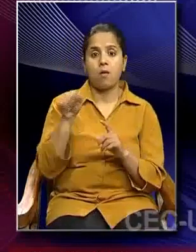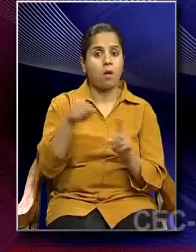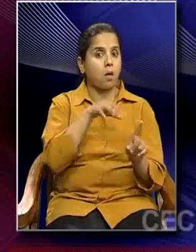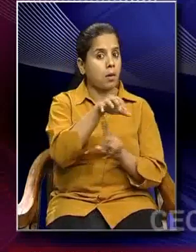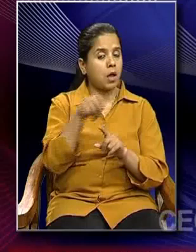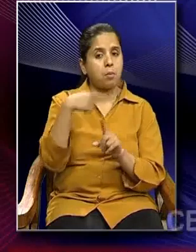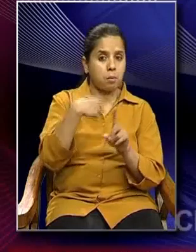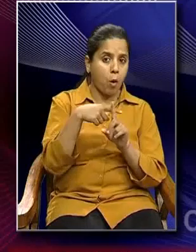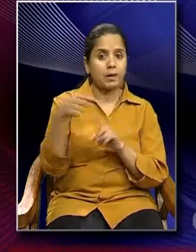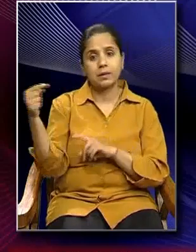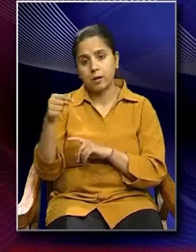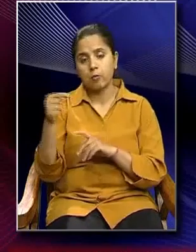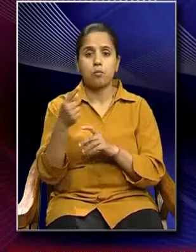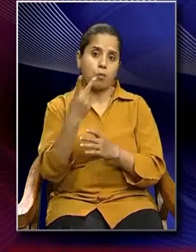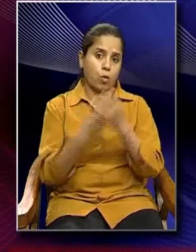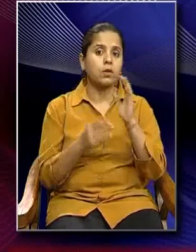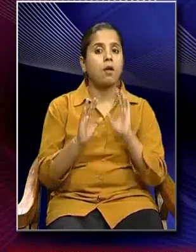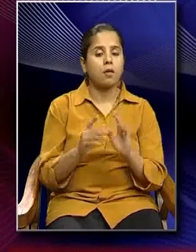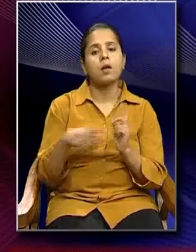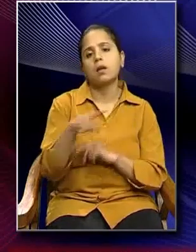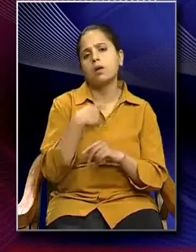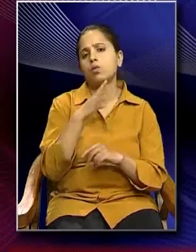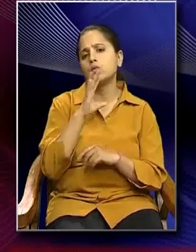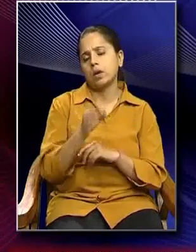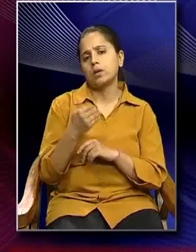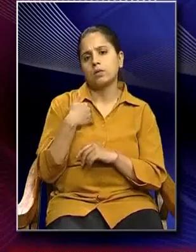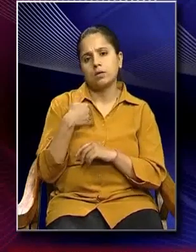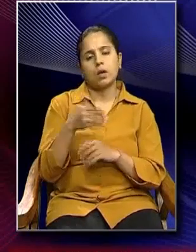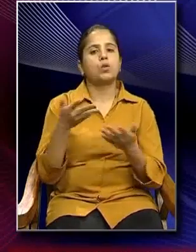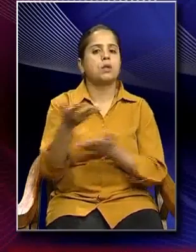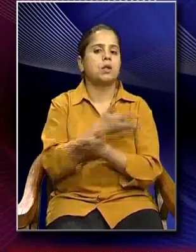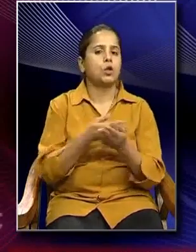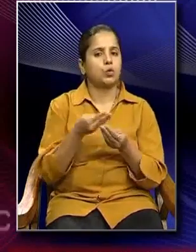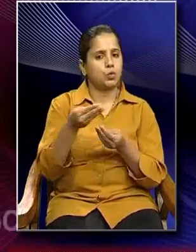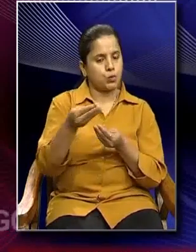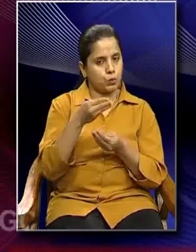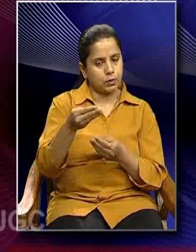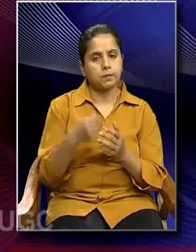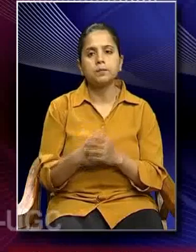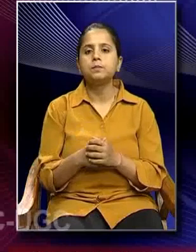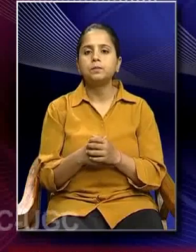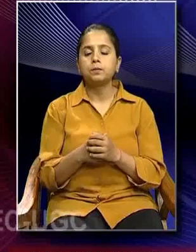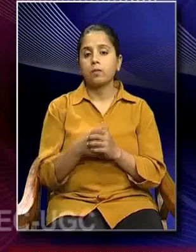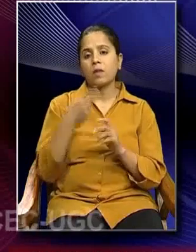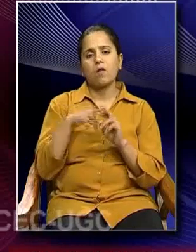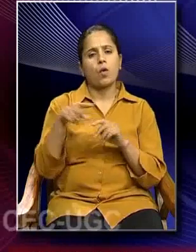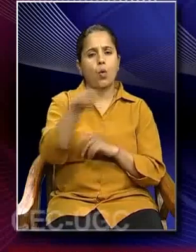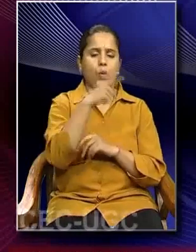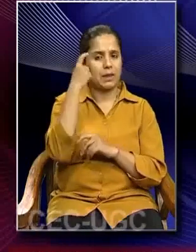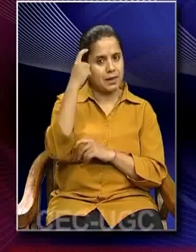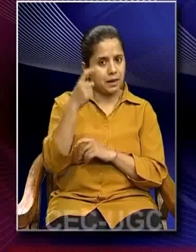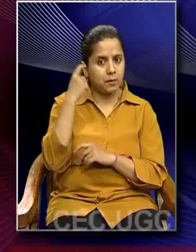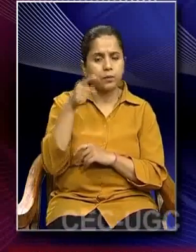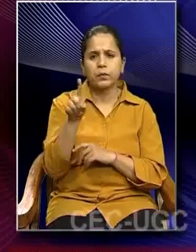the positive and the negative sides that of course we will be discussing shortly. So if you think that